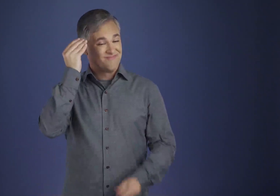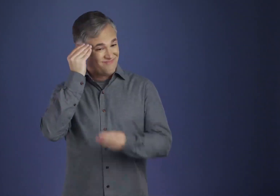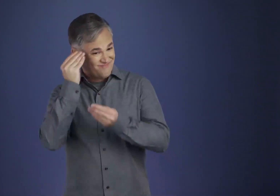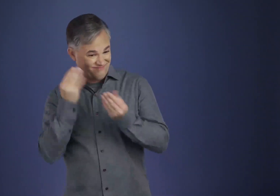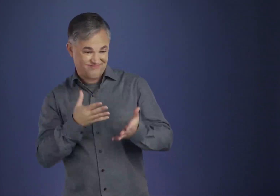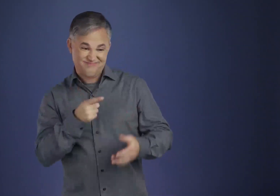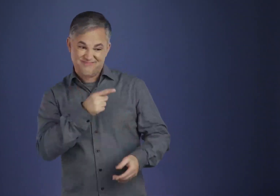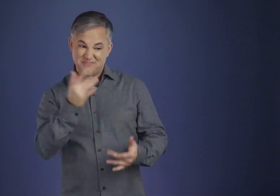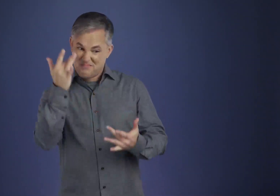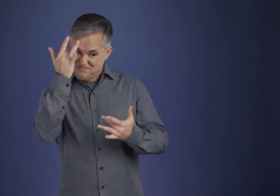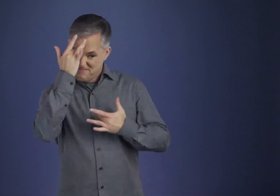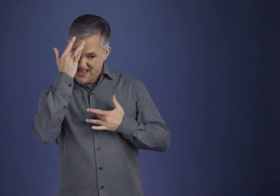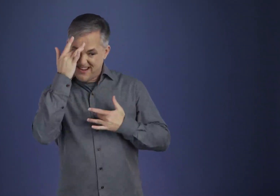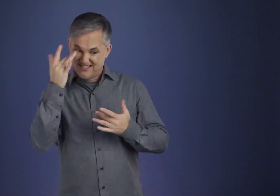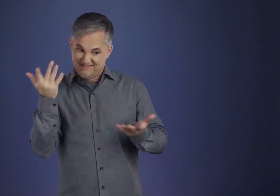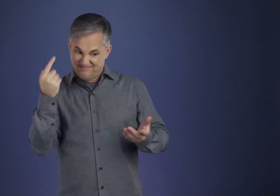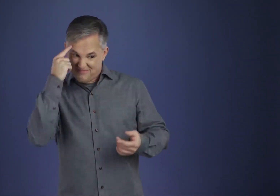in fact mentally ill.